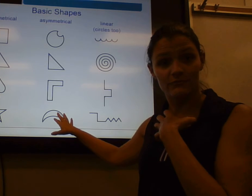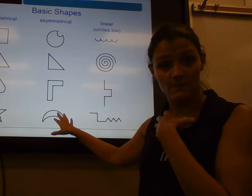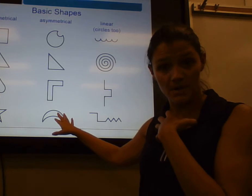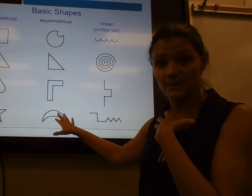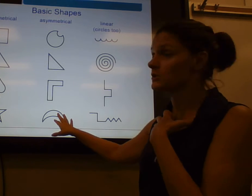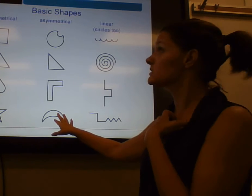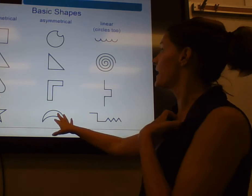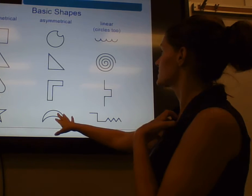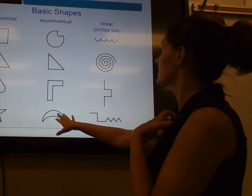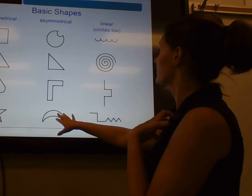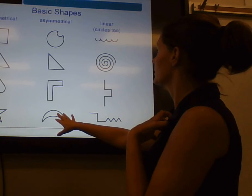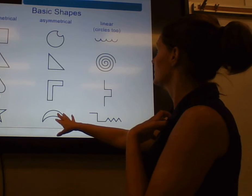my perspective.